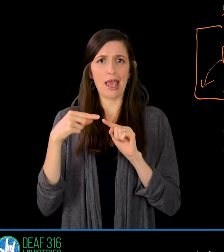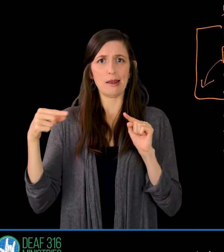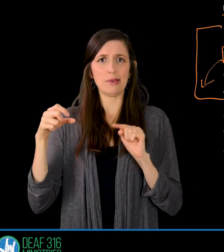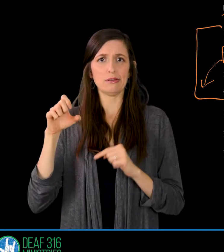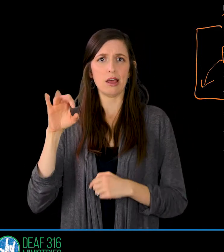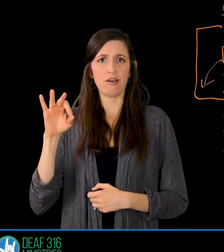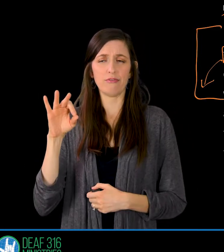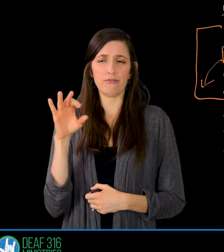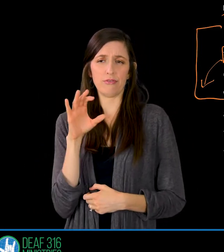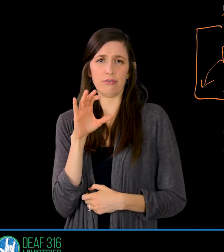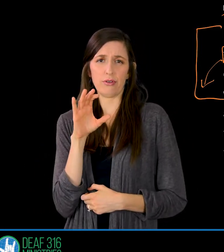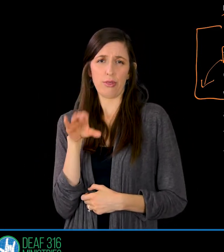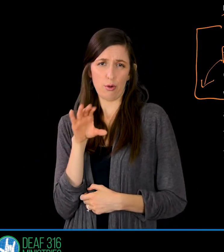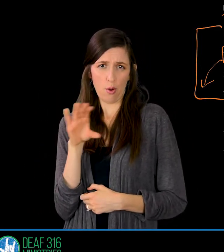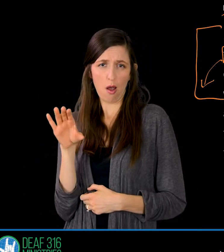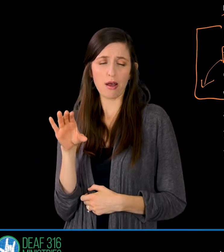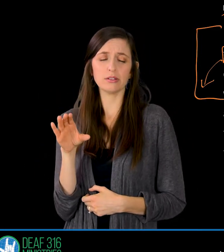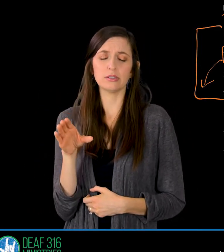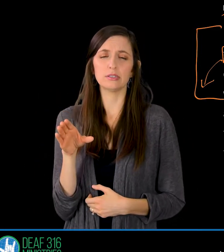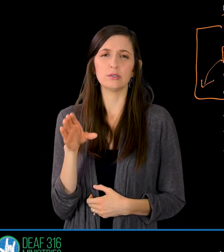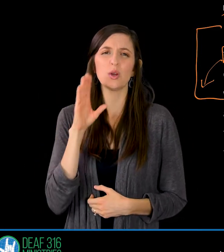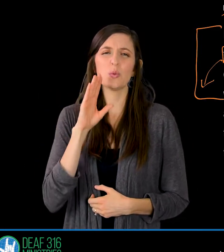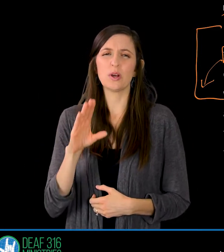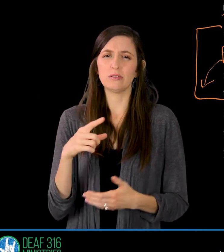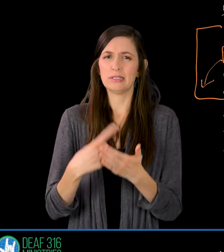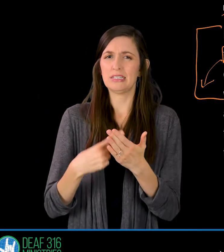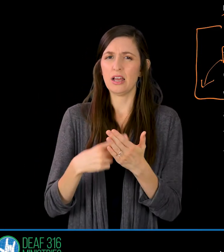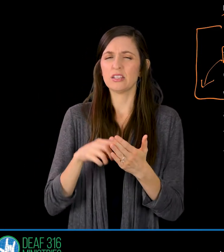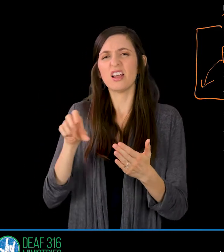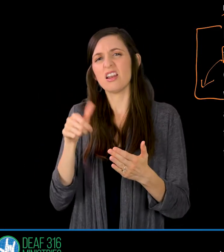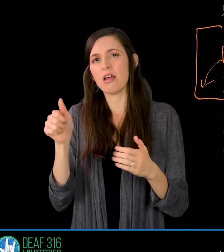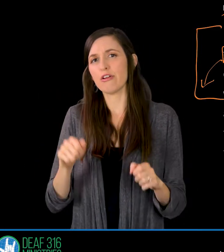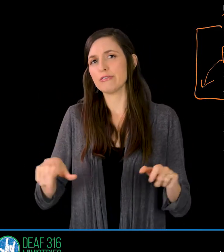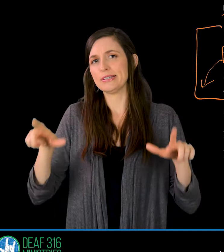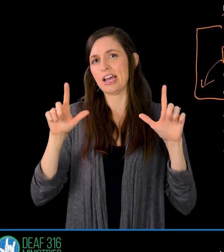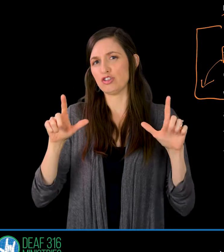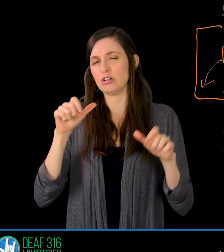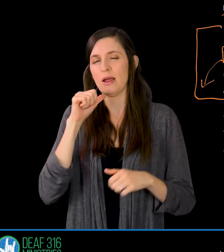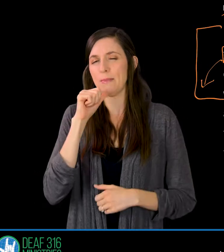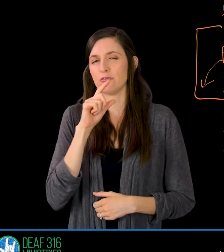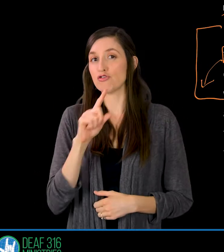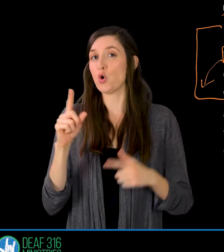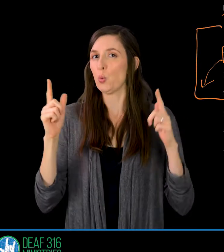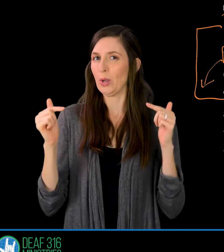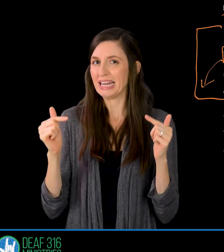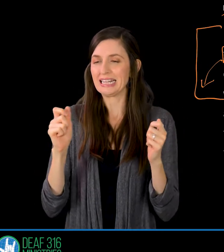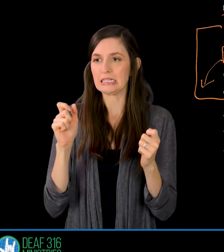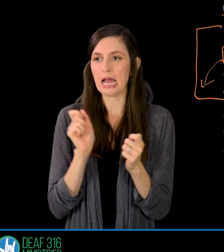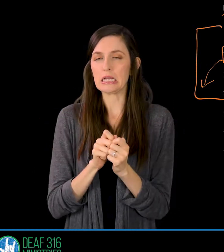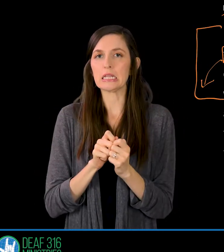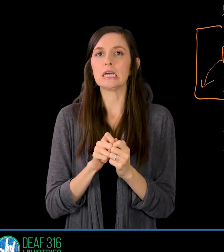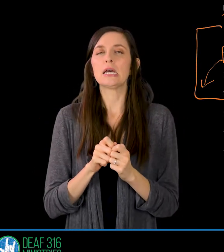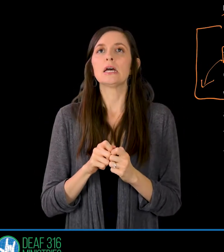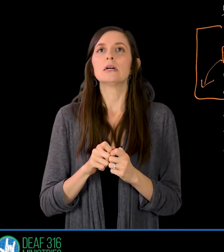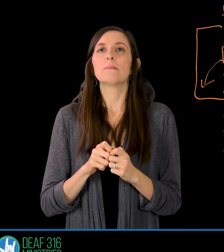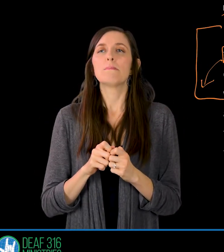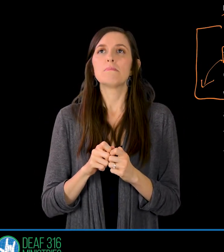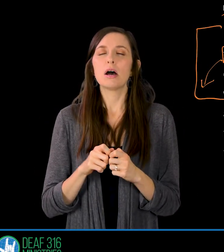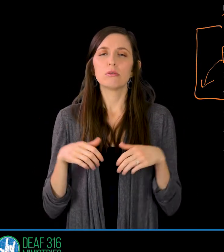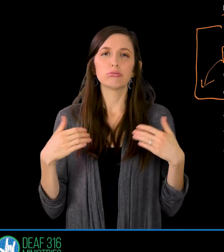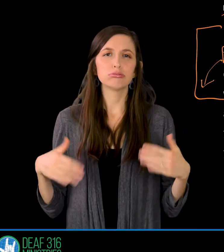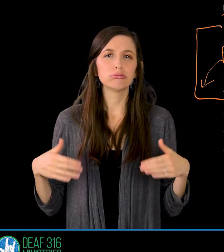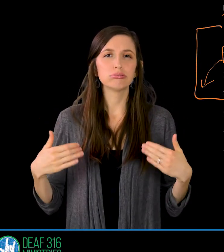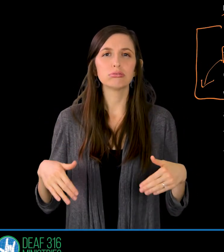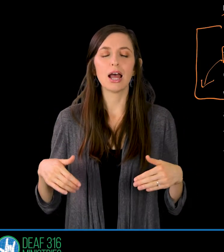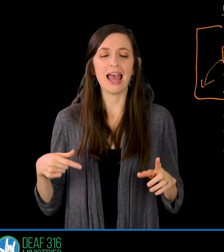them as enemies of the cross. So we're going to skip that for the time being come back to it maybe a session after next I'm not sure in the future